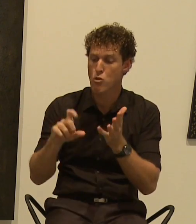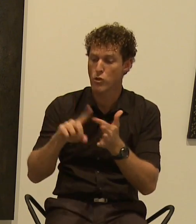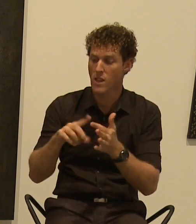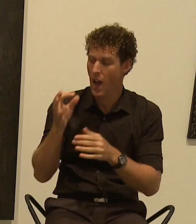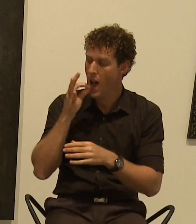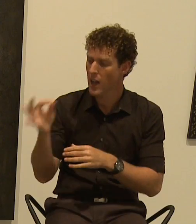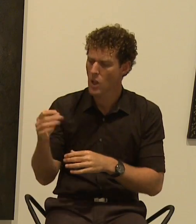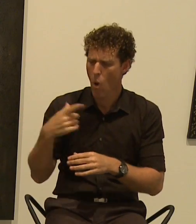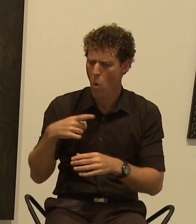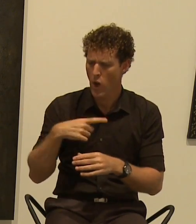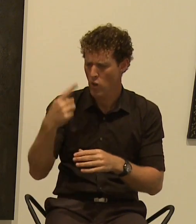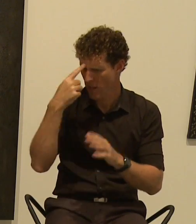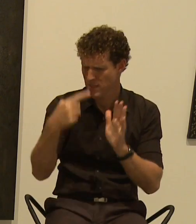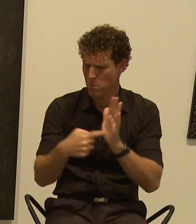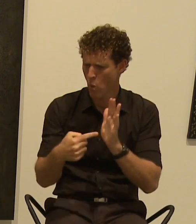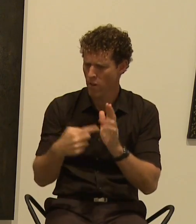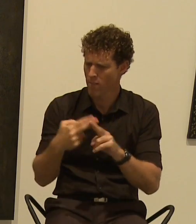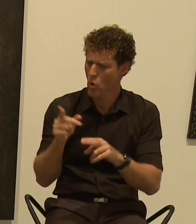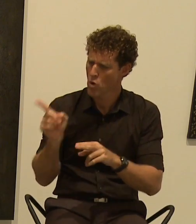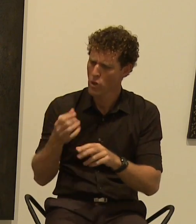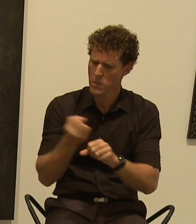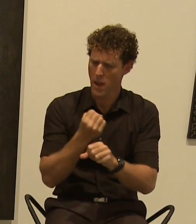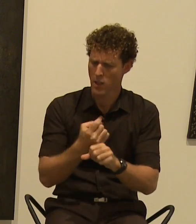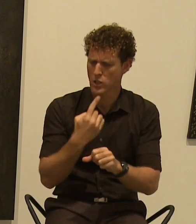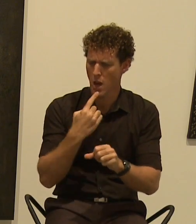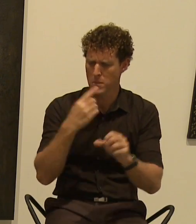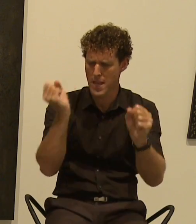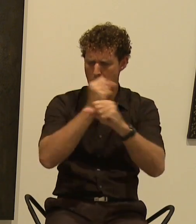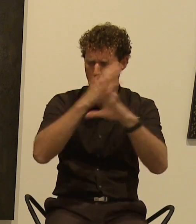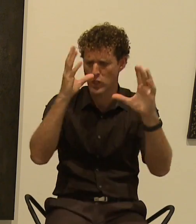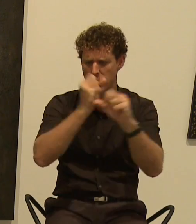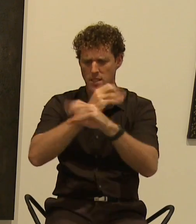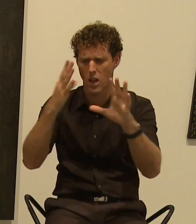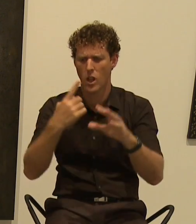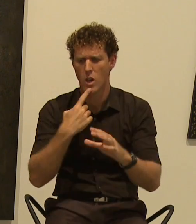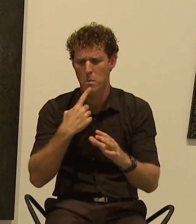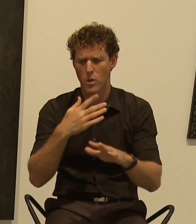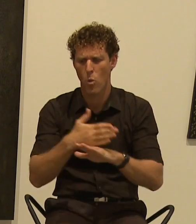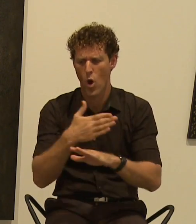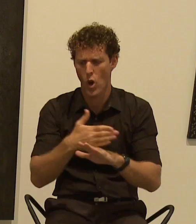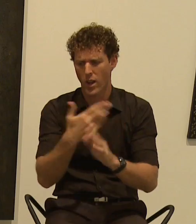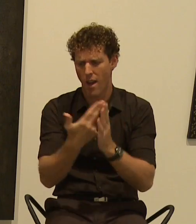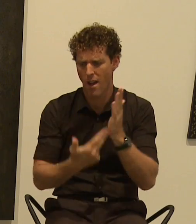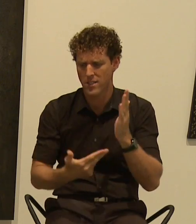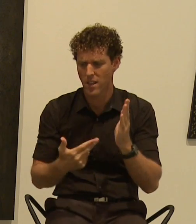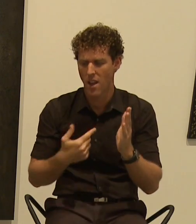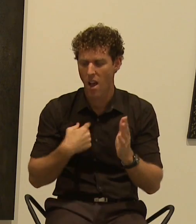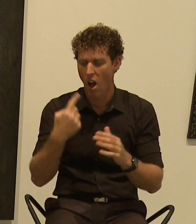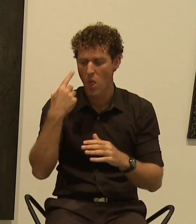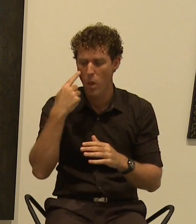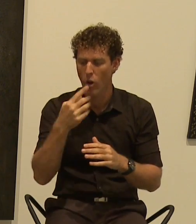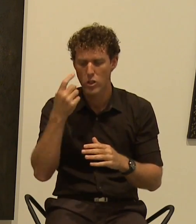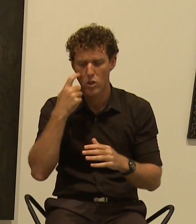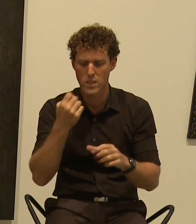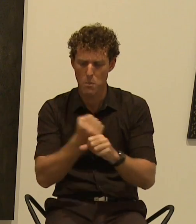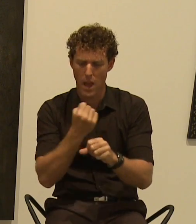Why was it important to you to make those sort of images and those sort of works? Well, I guess I was just trying to create